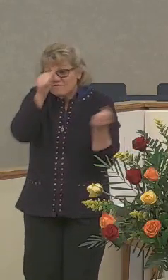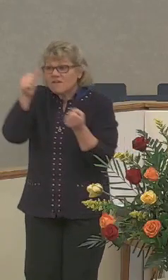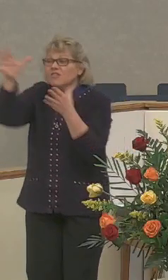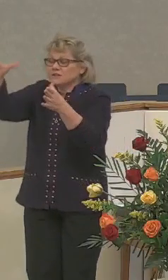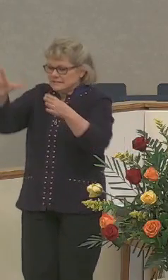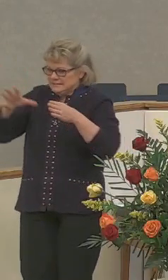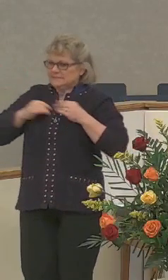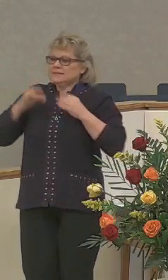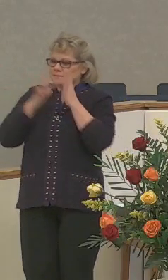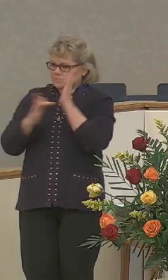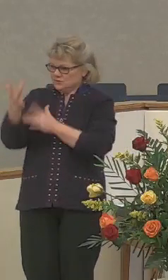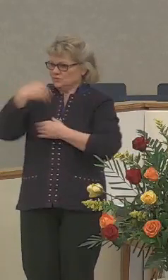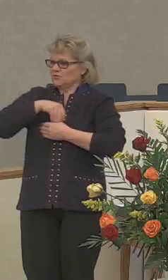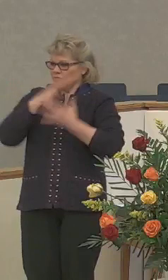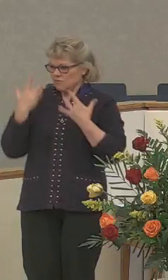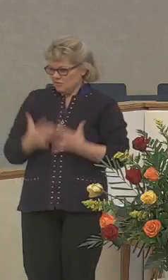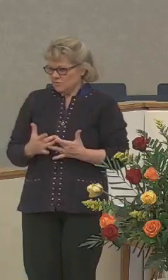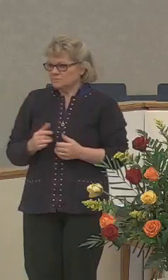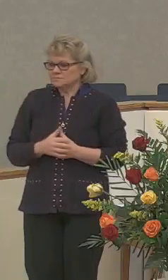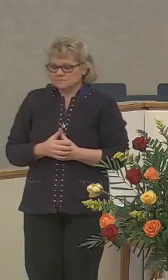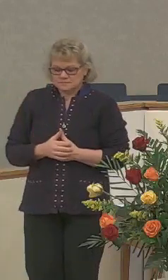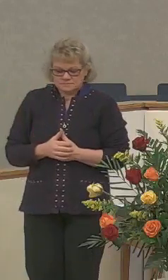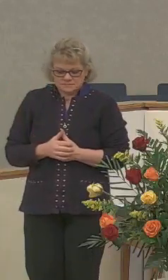the Father but by me.